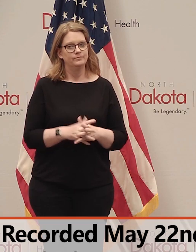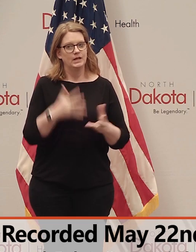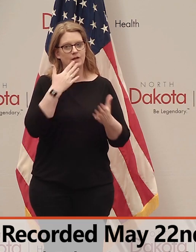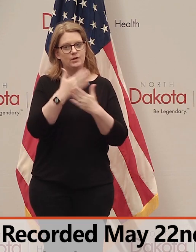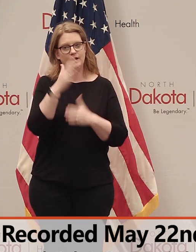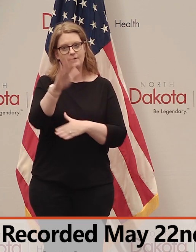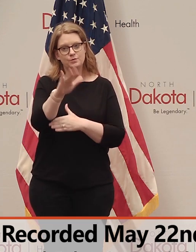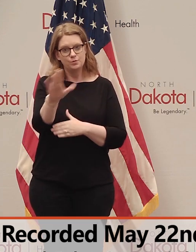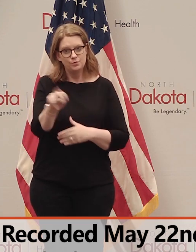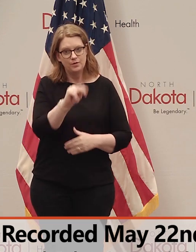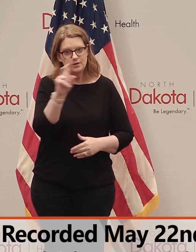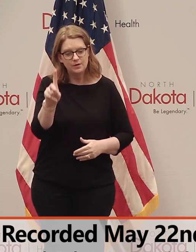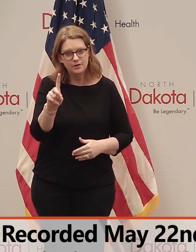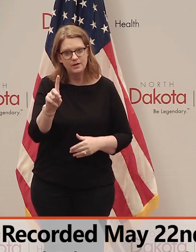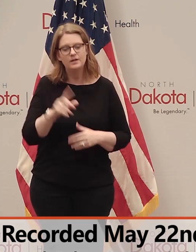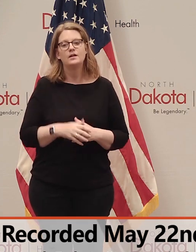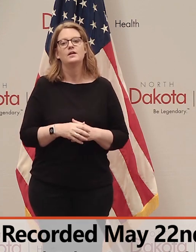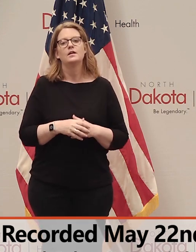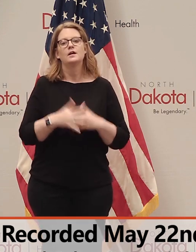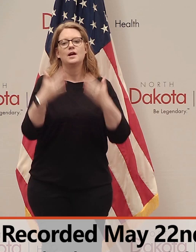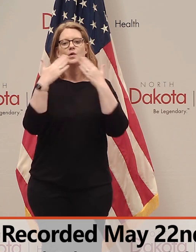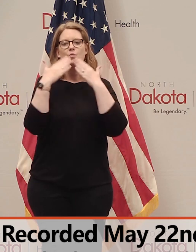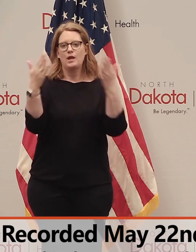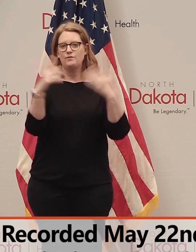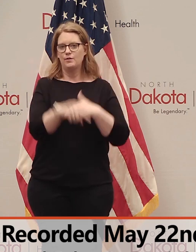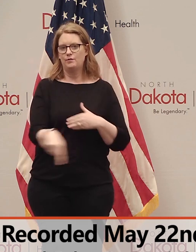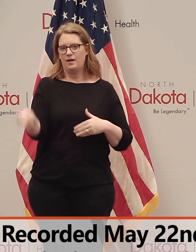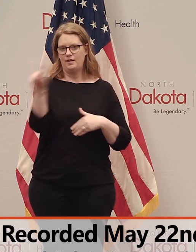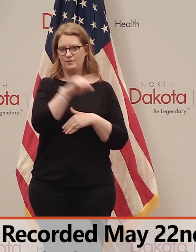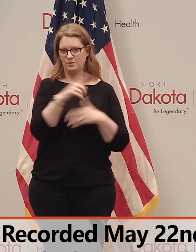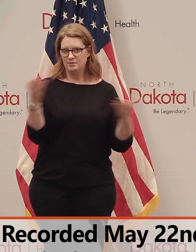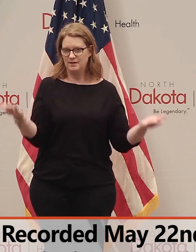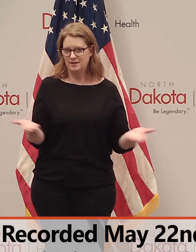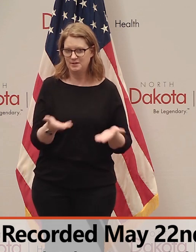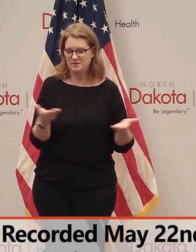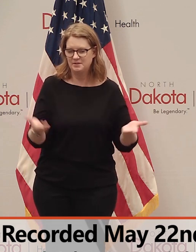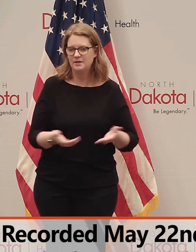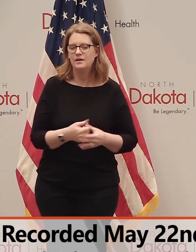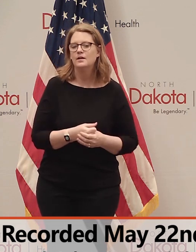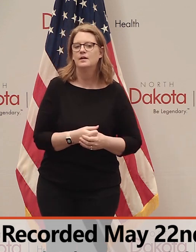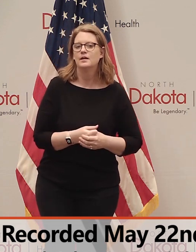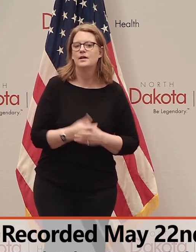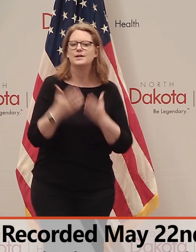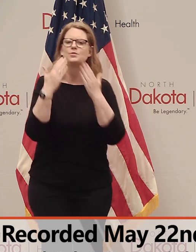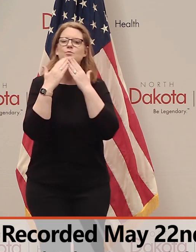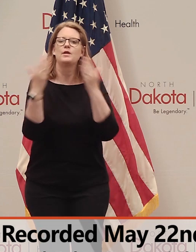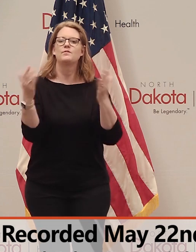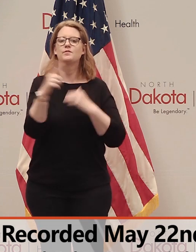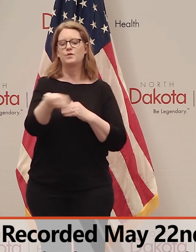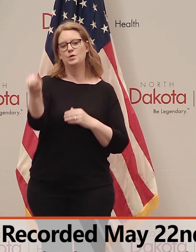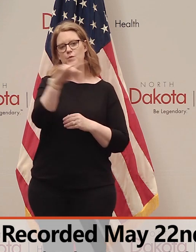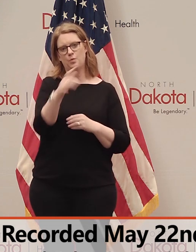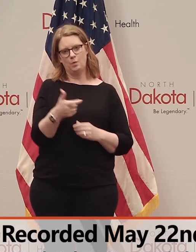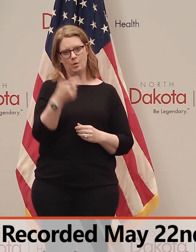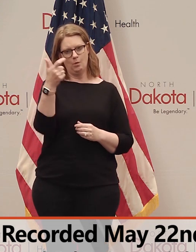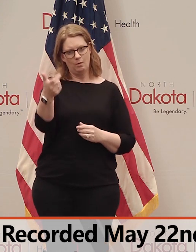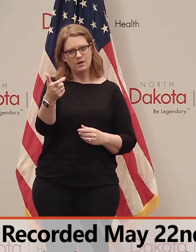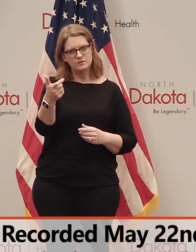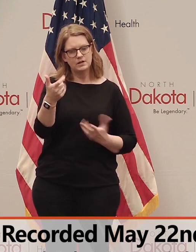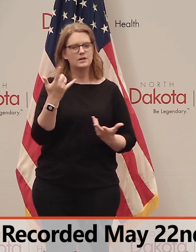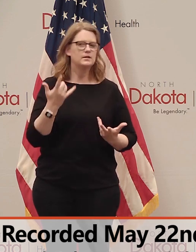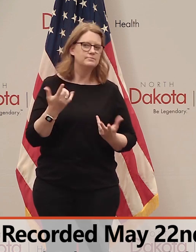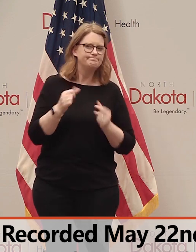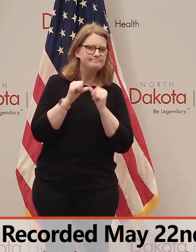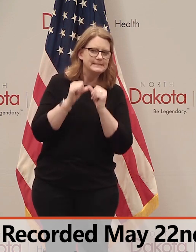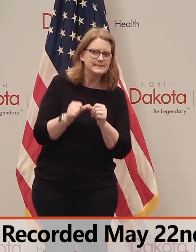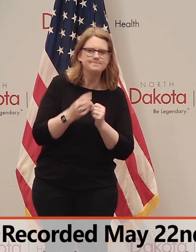Good afternoon, North Dakota. Grateful for your presence here today, and grateful for your tuning in and keeping your curiosity